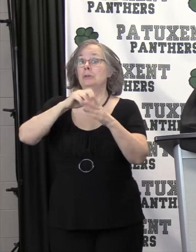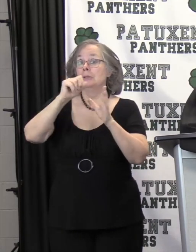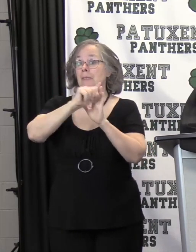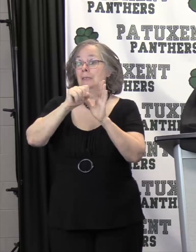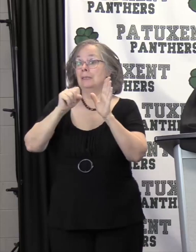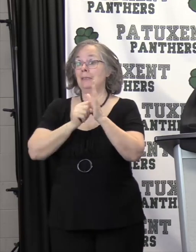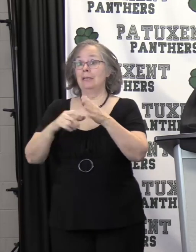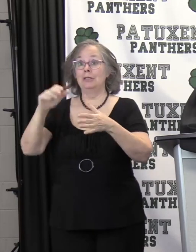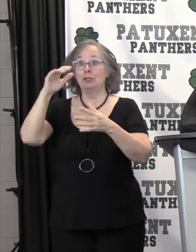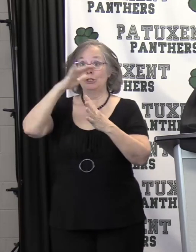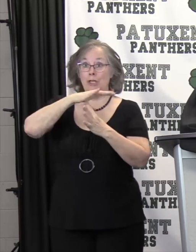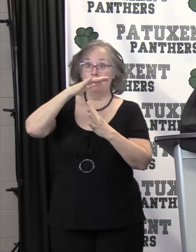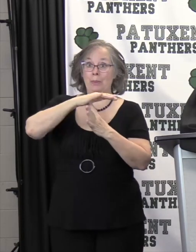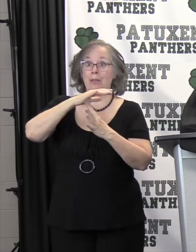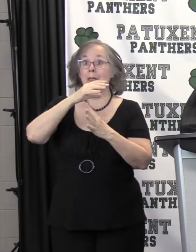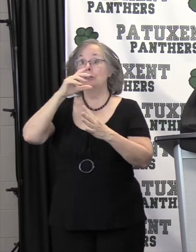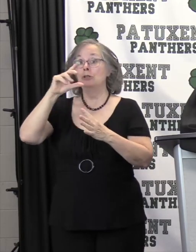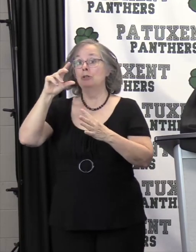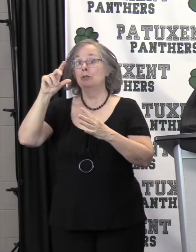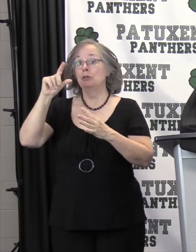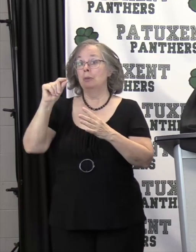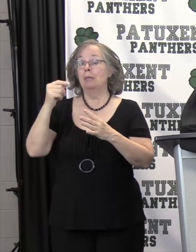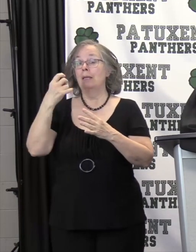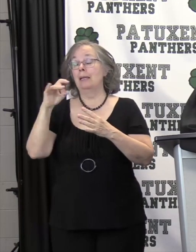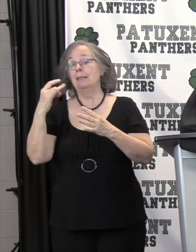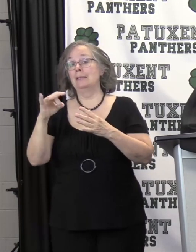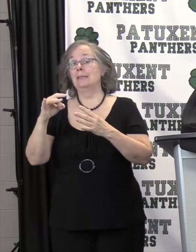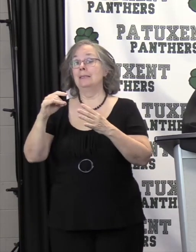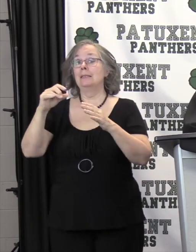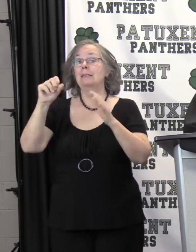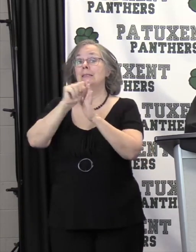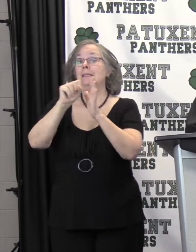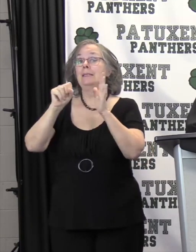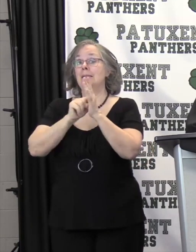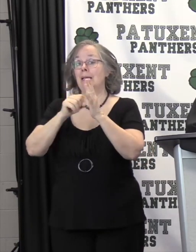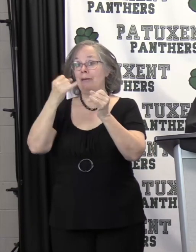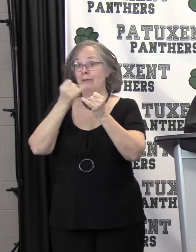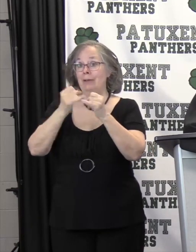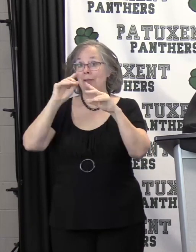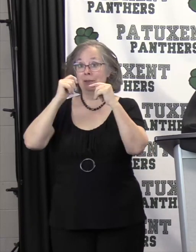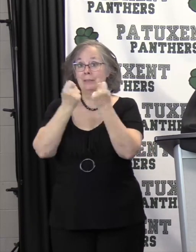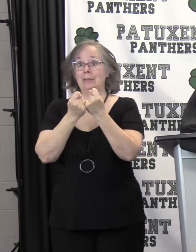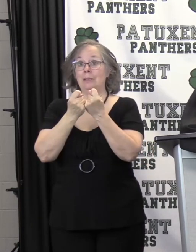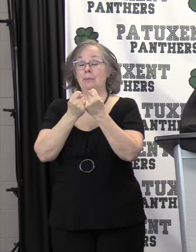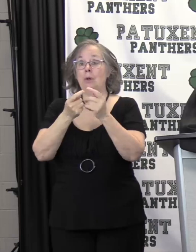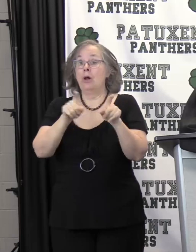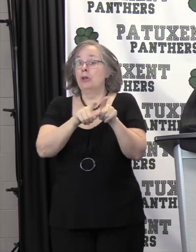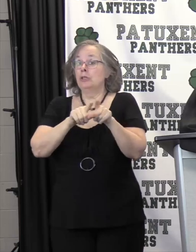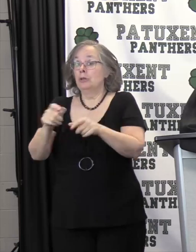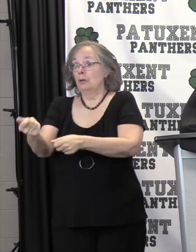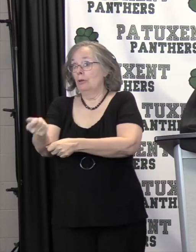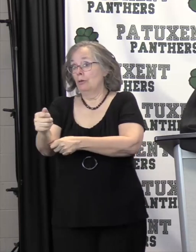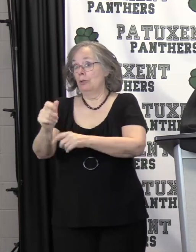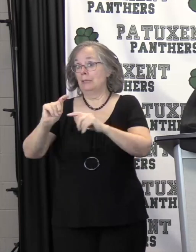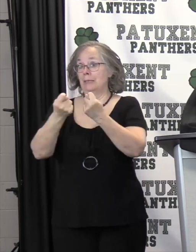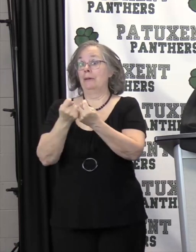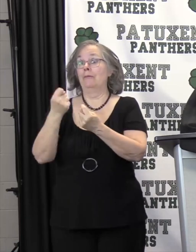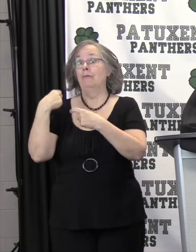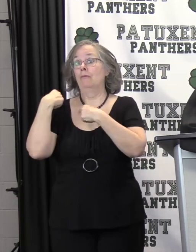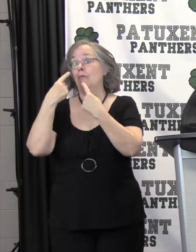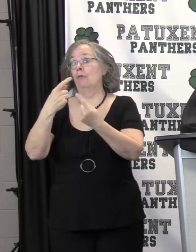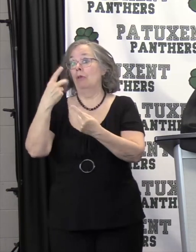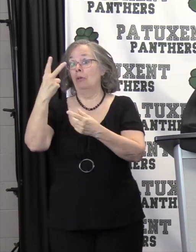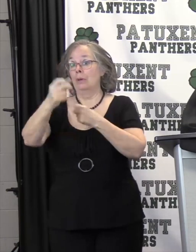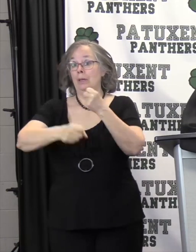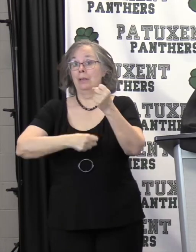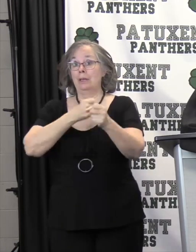team and the 2018 state finalist team. She also played on the varsity lacrosse team for 3 years. Kate is